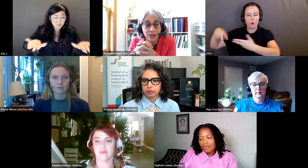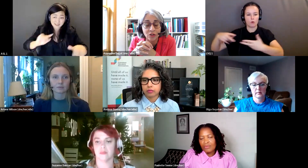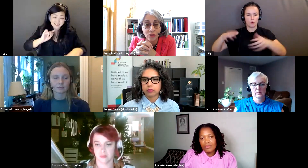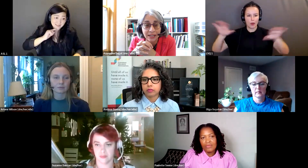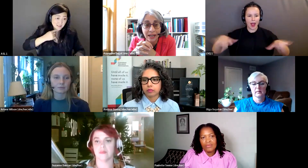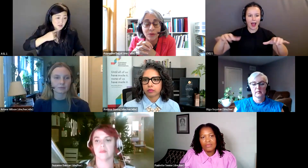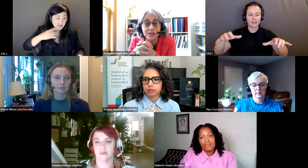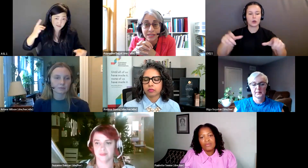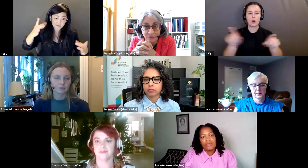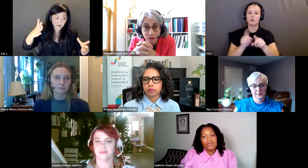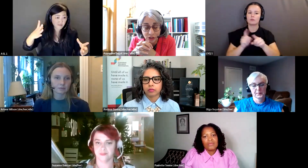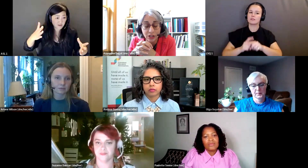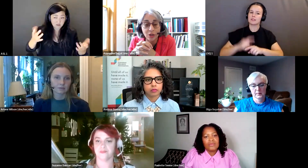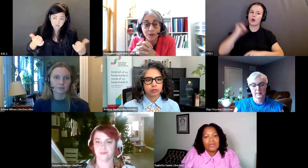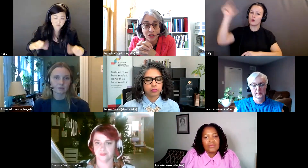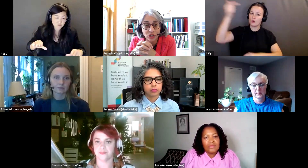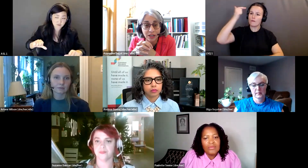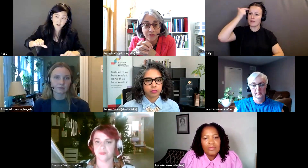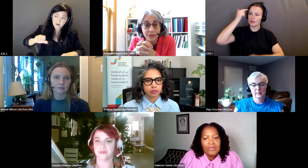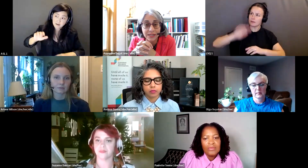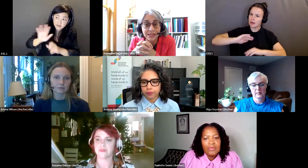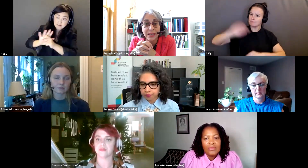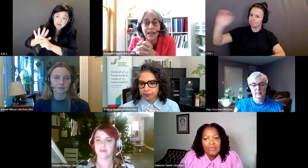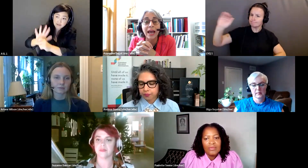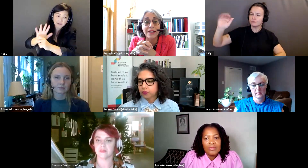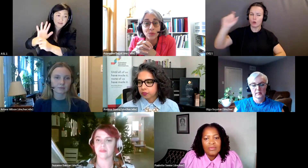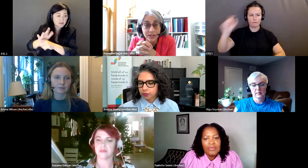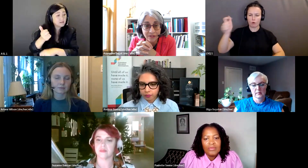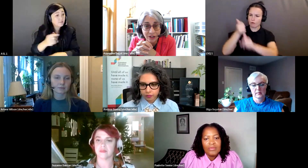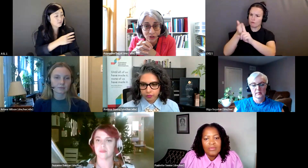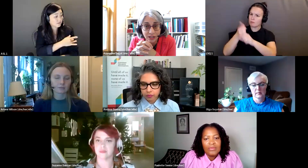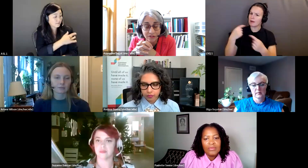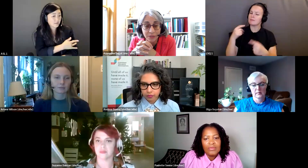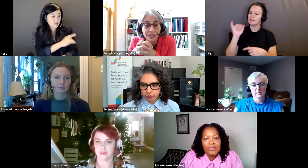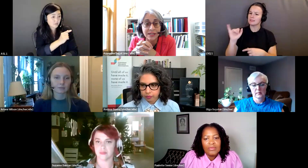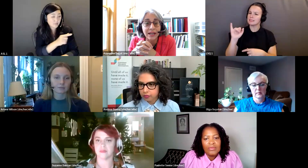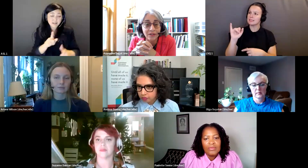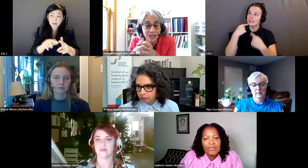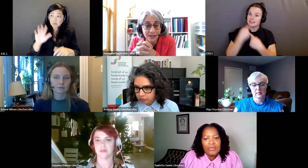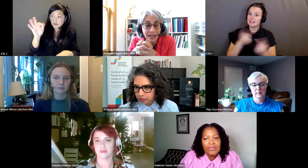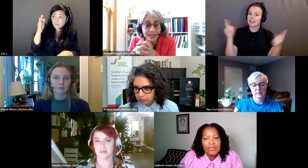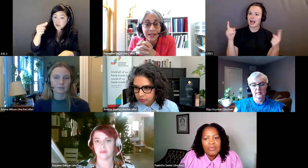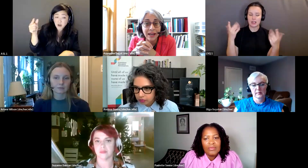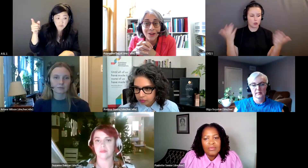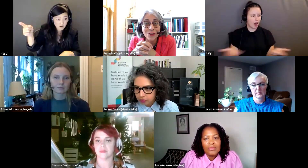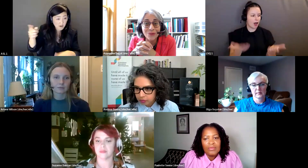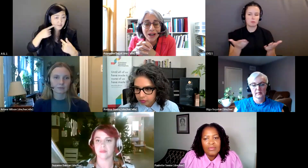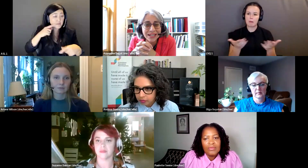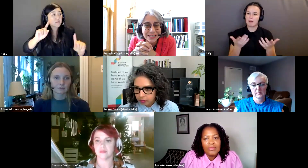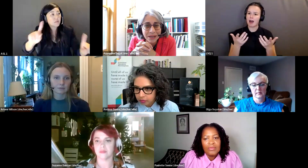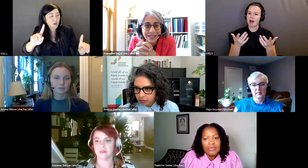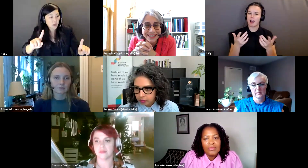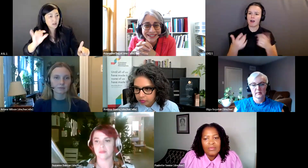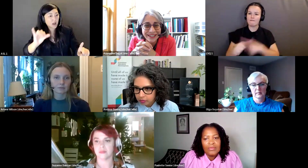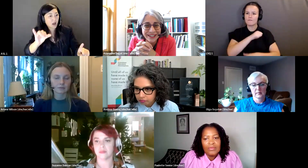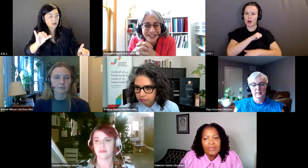are working on right now, and several provincial governments, as well as the federal government, have done that. Why